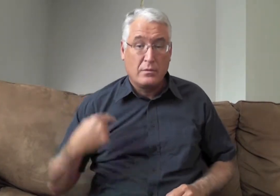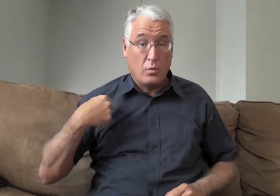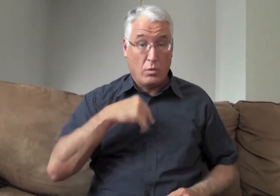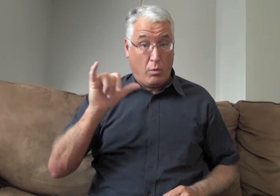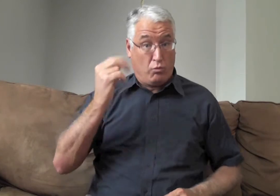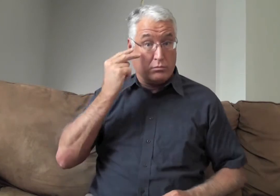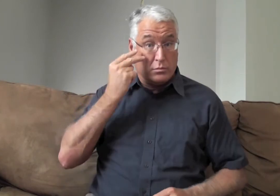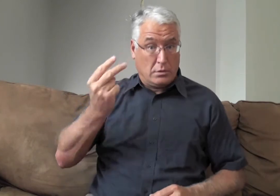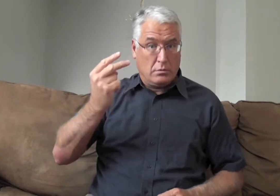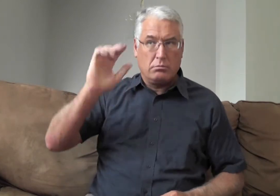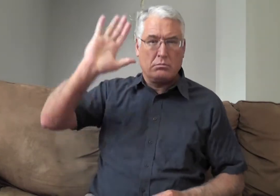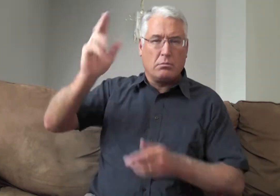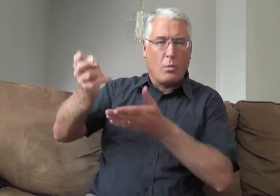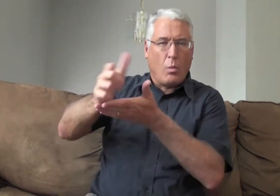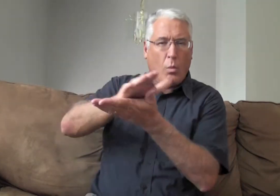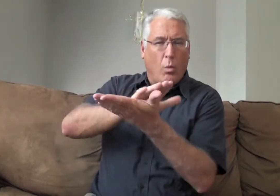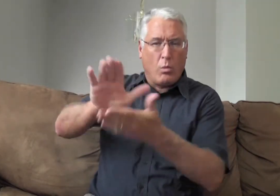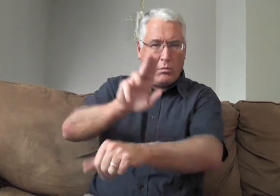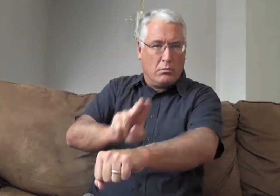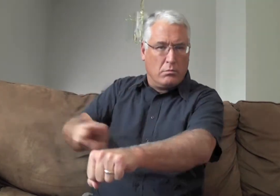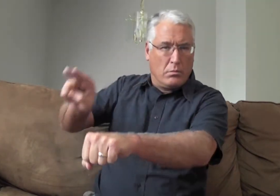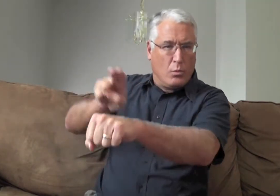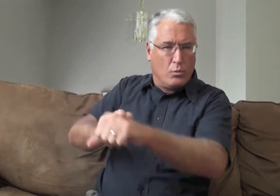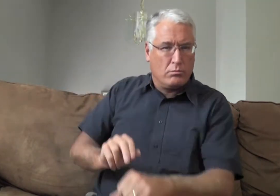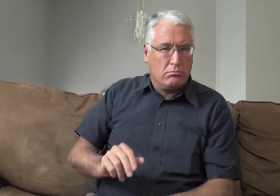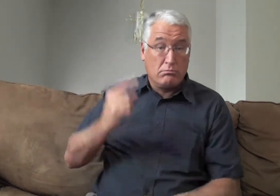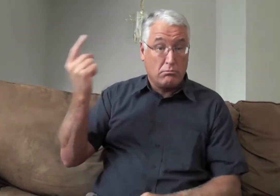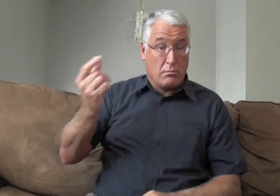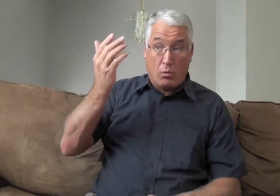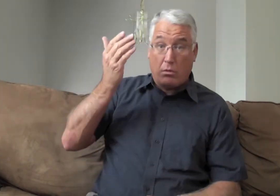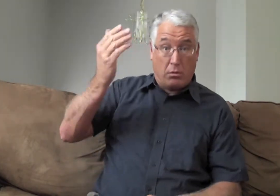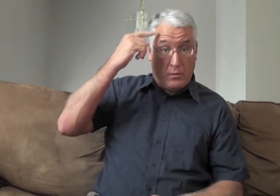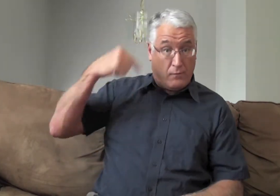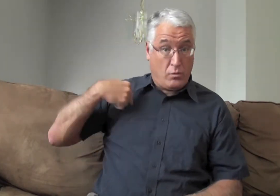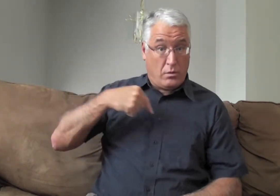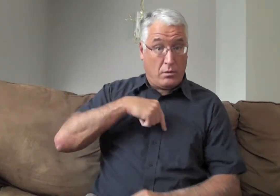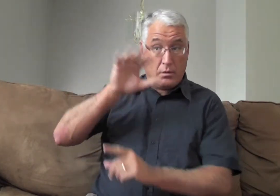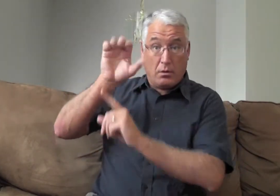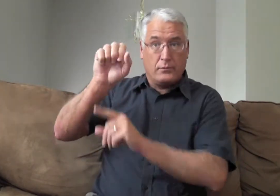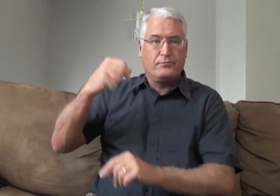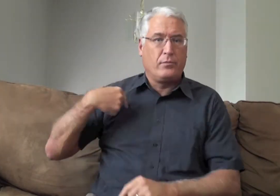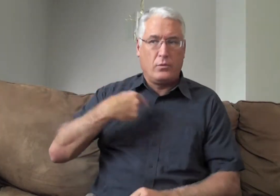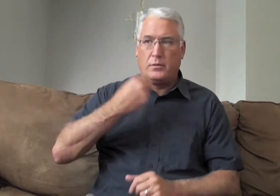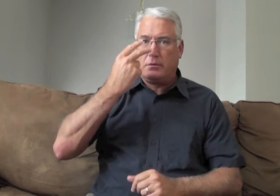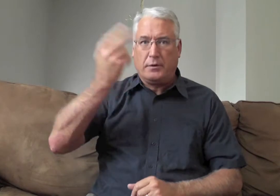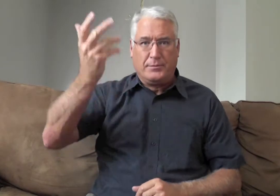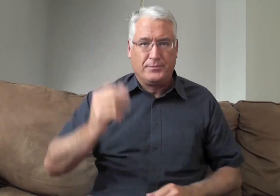eternity. And we see His holy nature. It's all there for us to